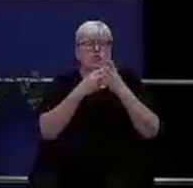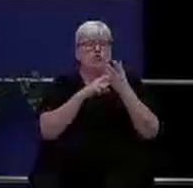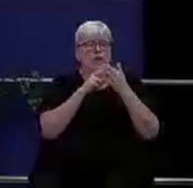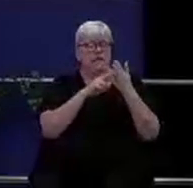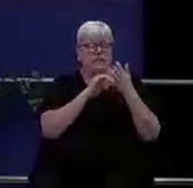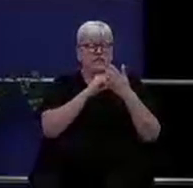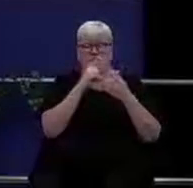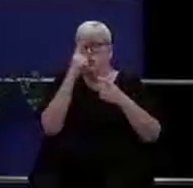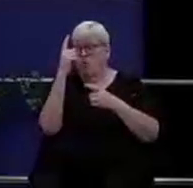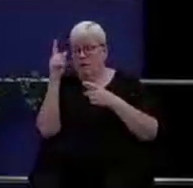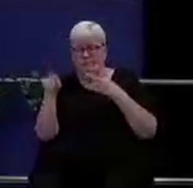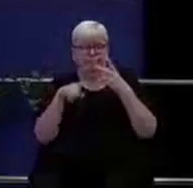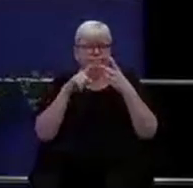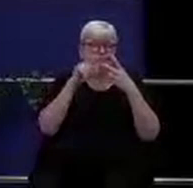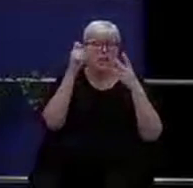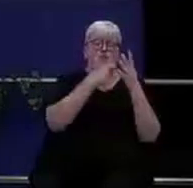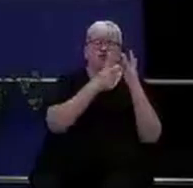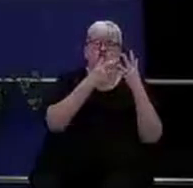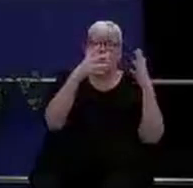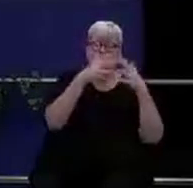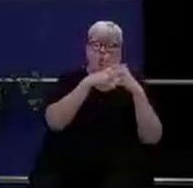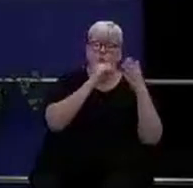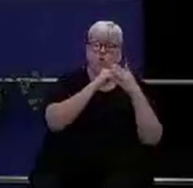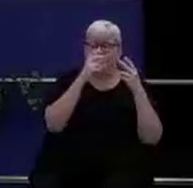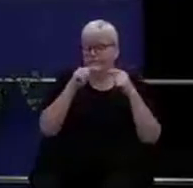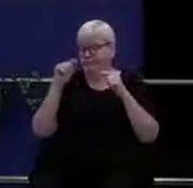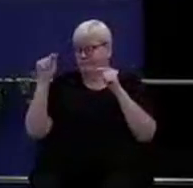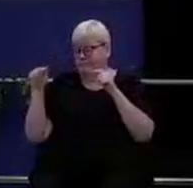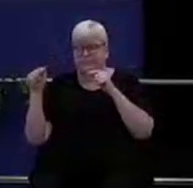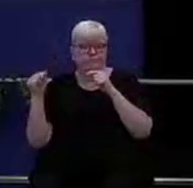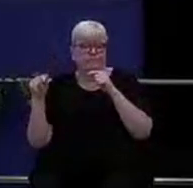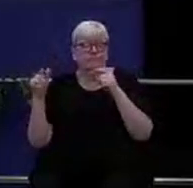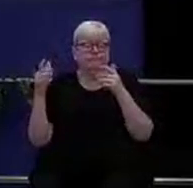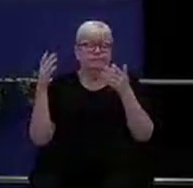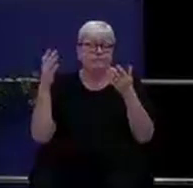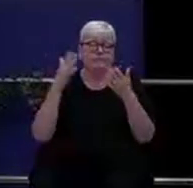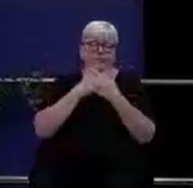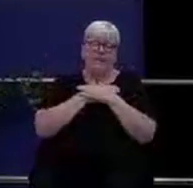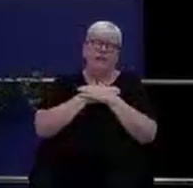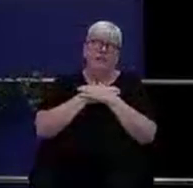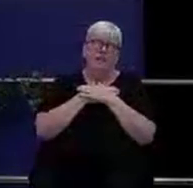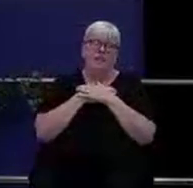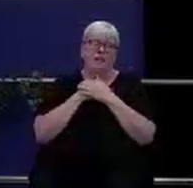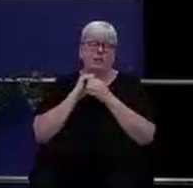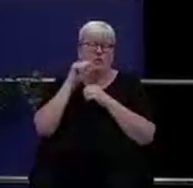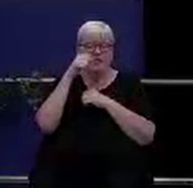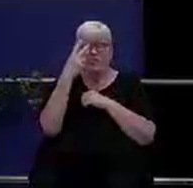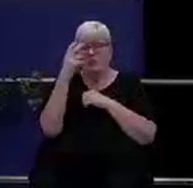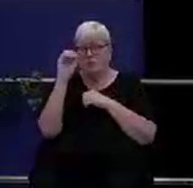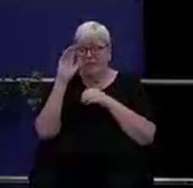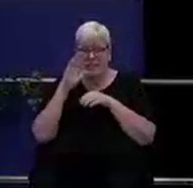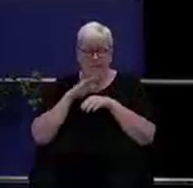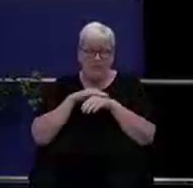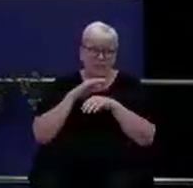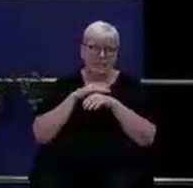have crows on the other, and I'm just interested. I mean, I think we all, I would love to spend the next 20 minutes telling my stories